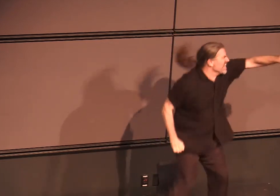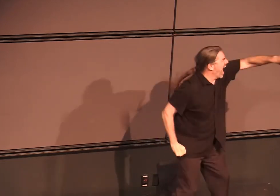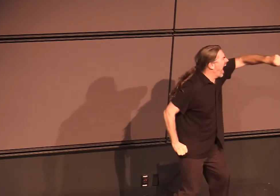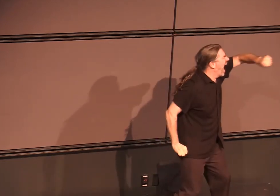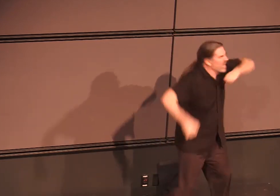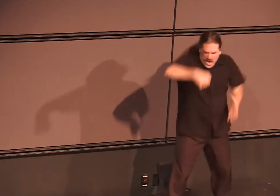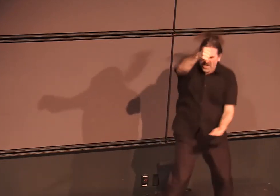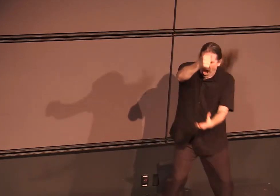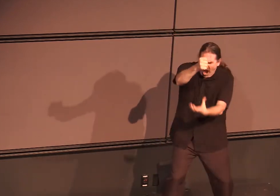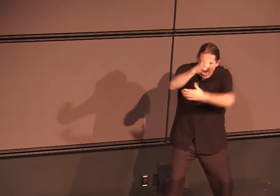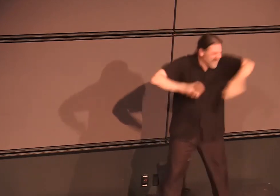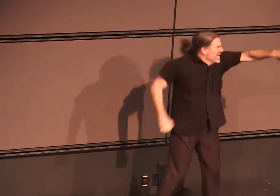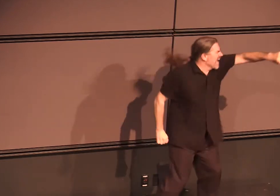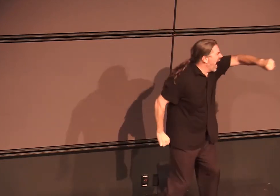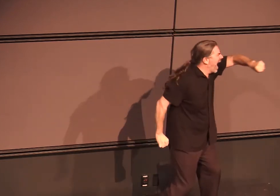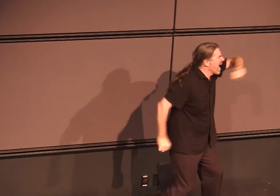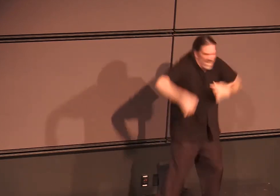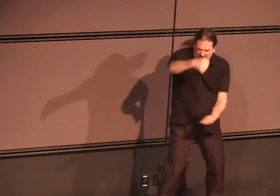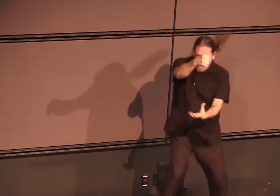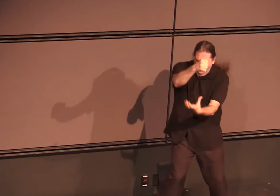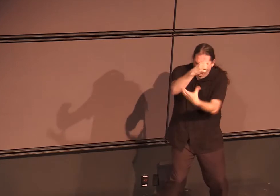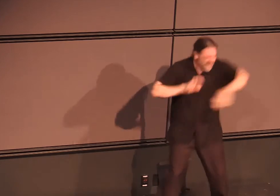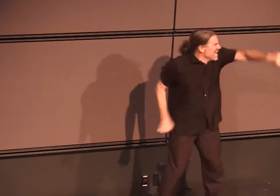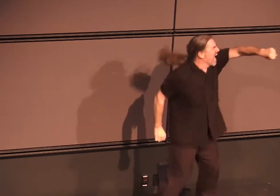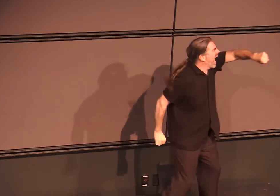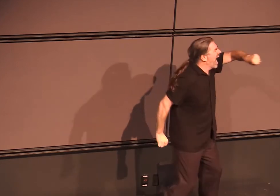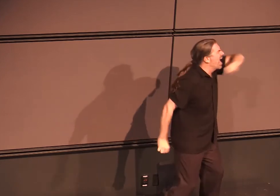Rising up towards padded arm.